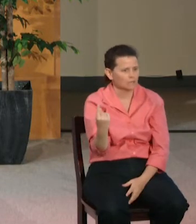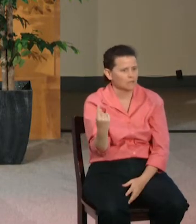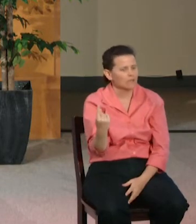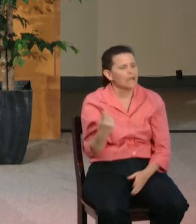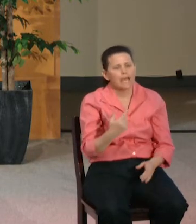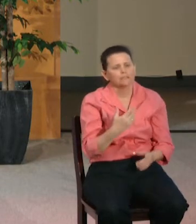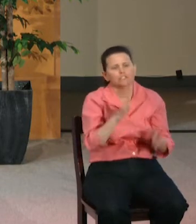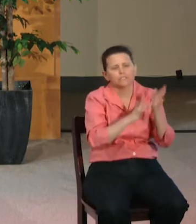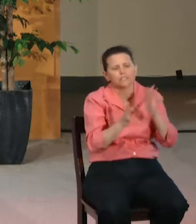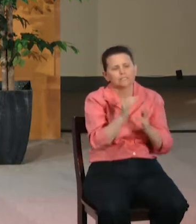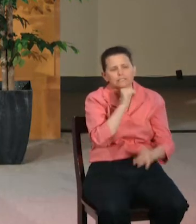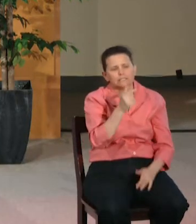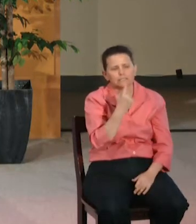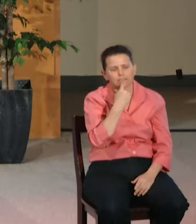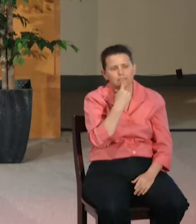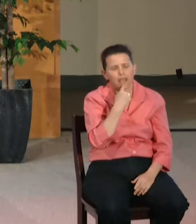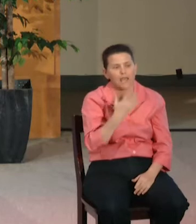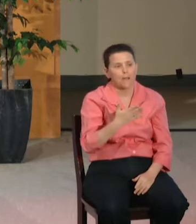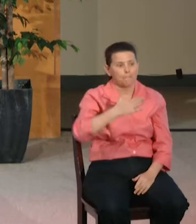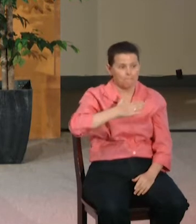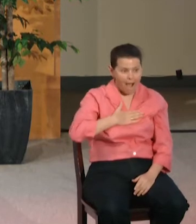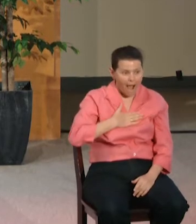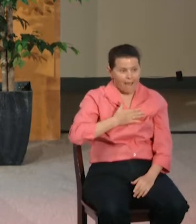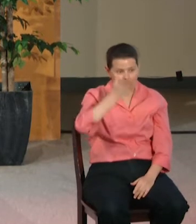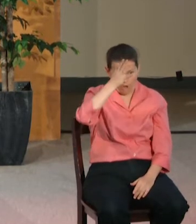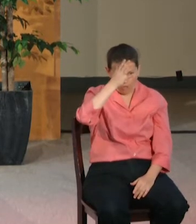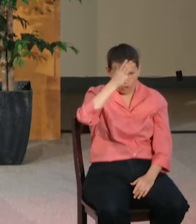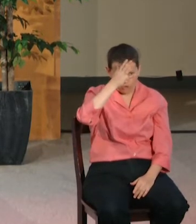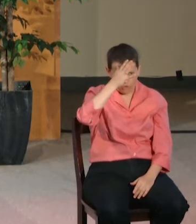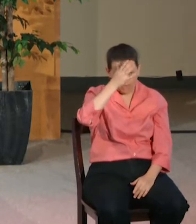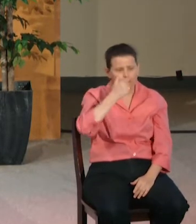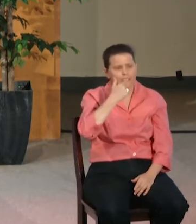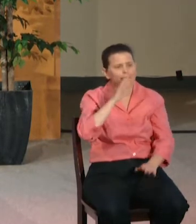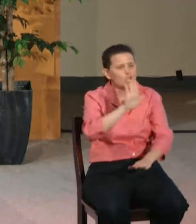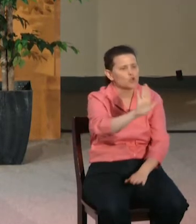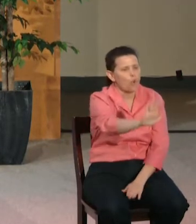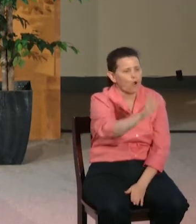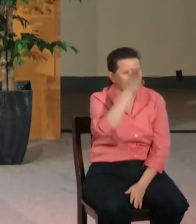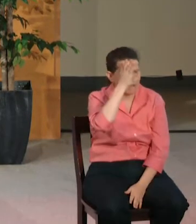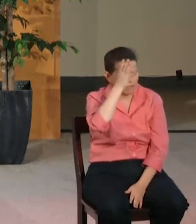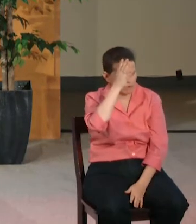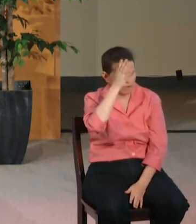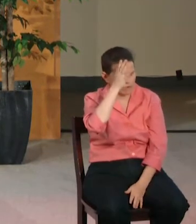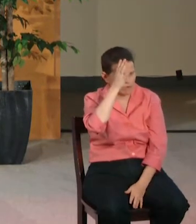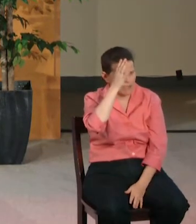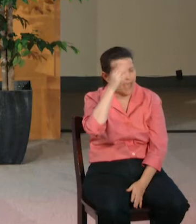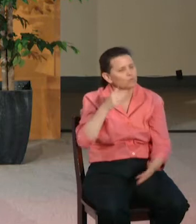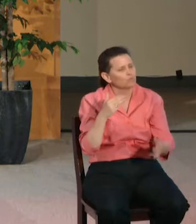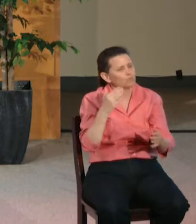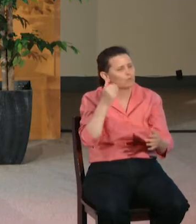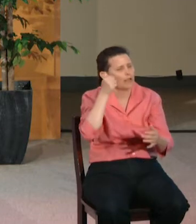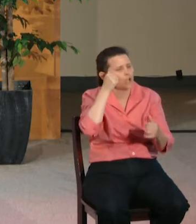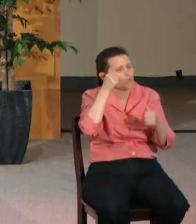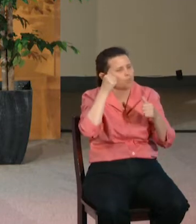father. He would say to them, your father, reminding them that we share that same father.